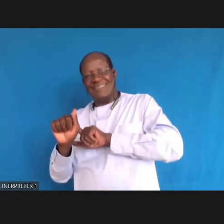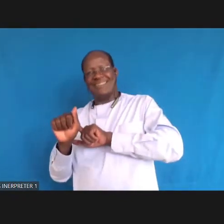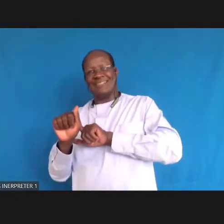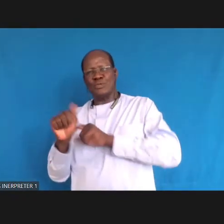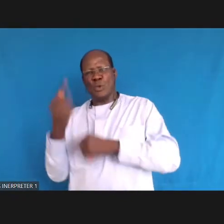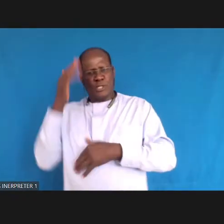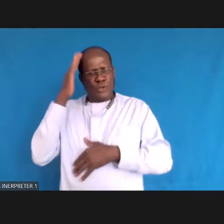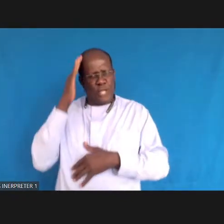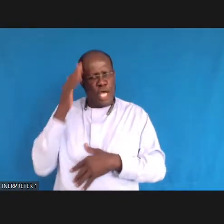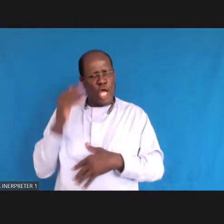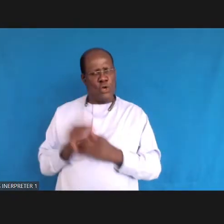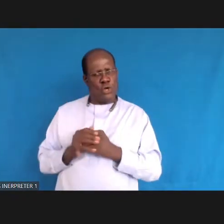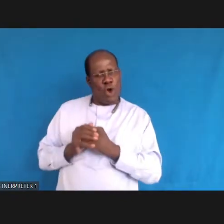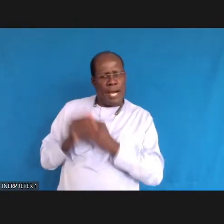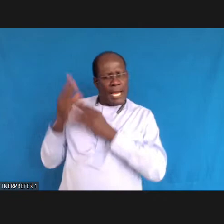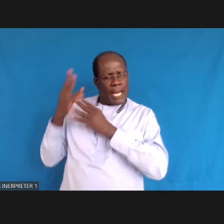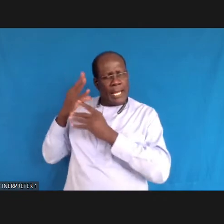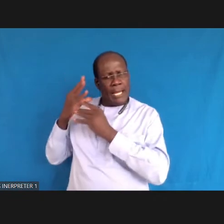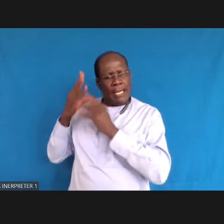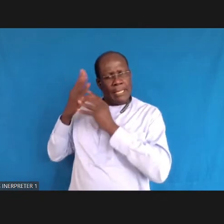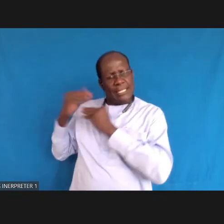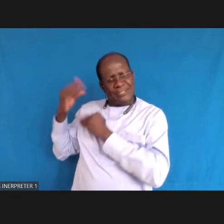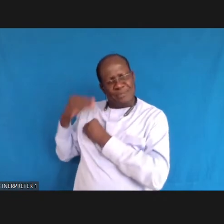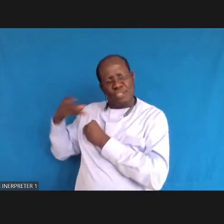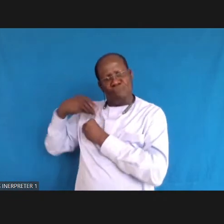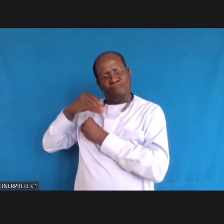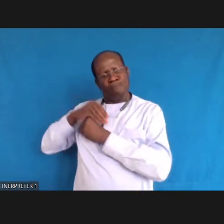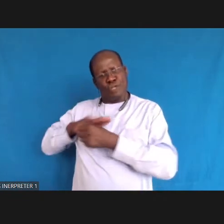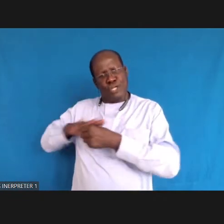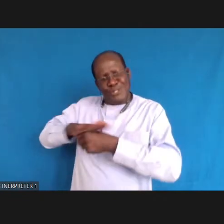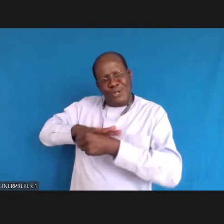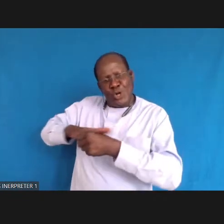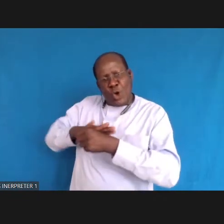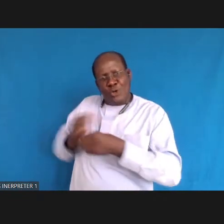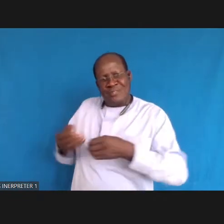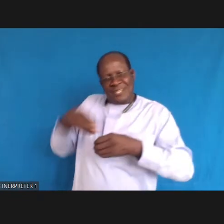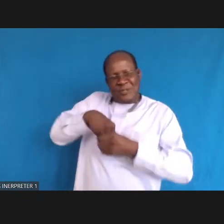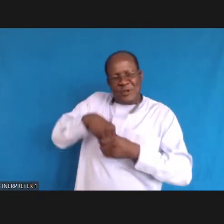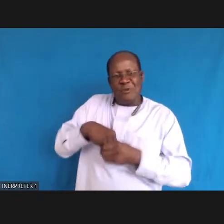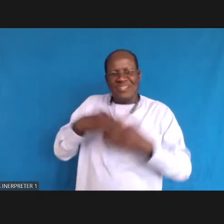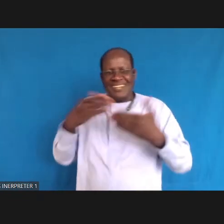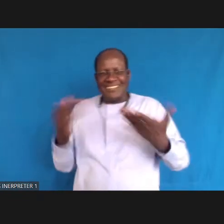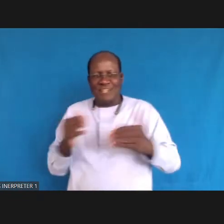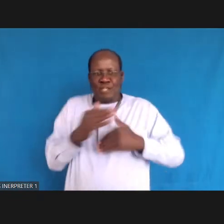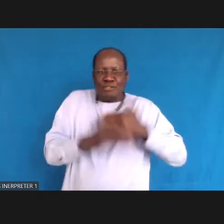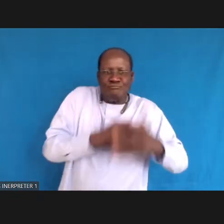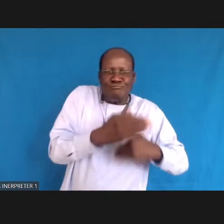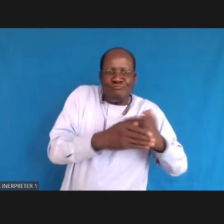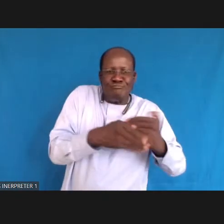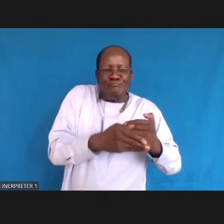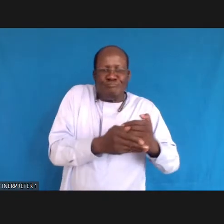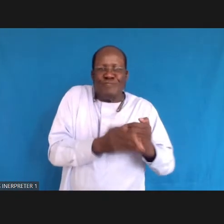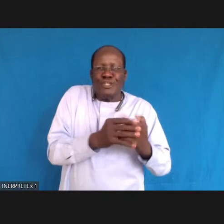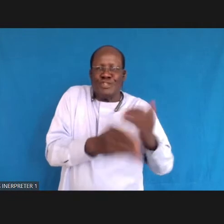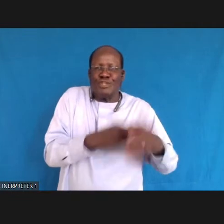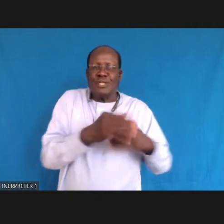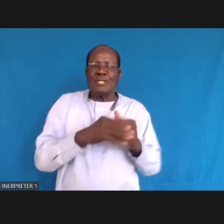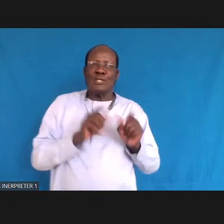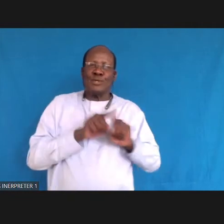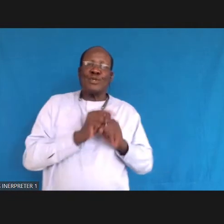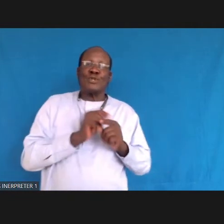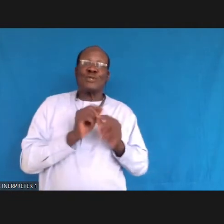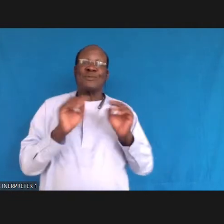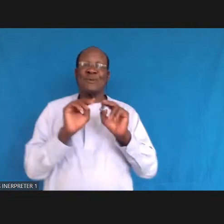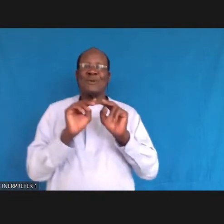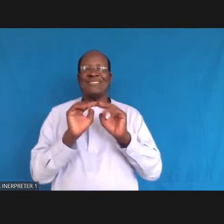to make sure grassroots are involved in progress and measuring sustainable development goals, but also